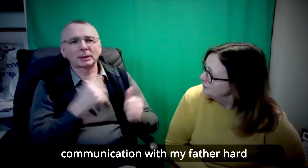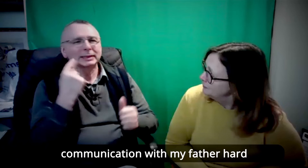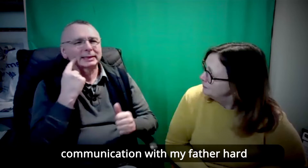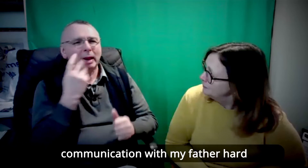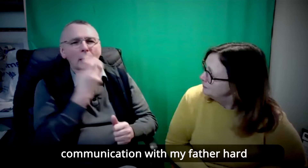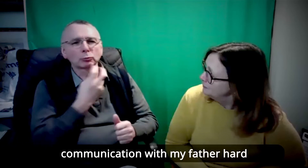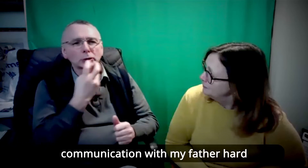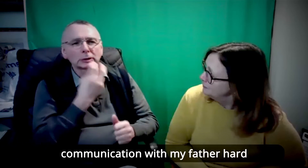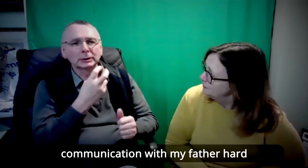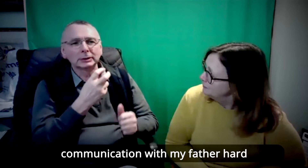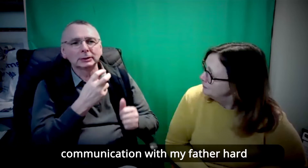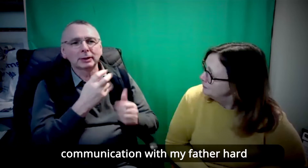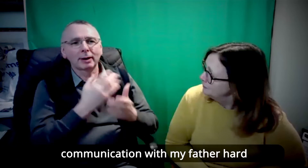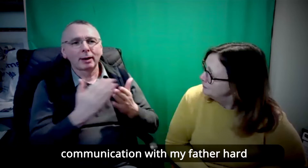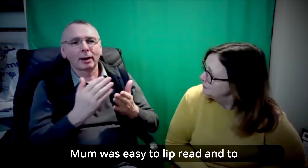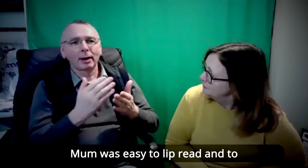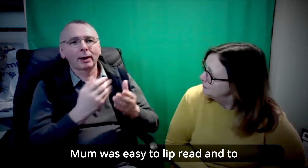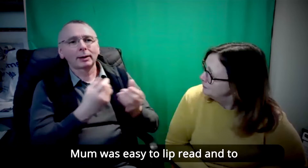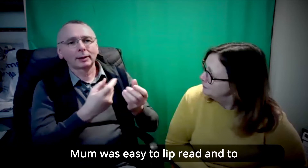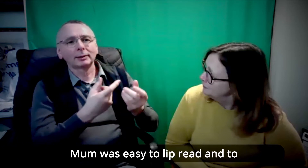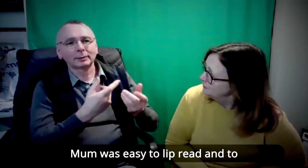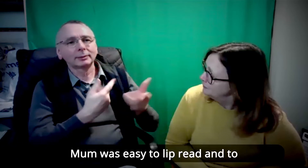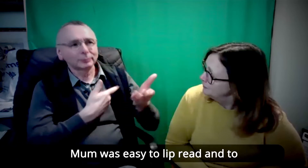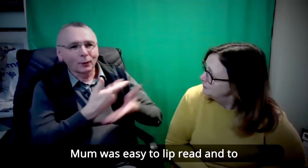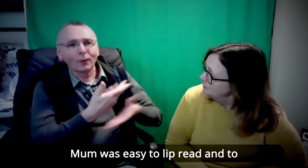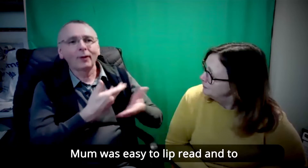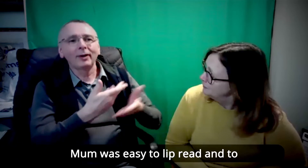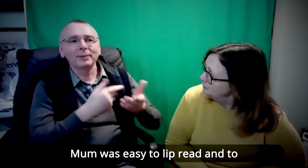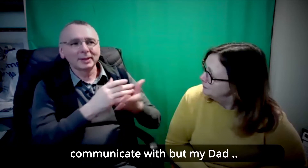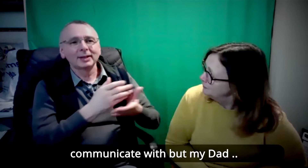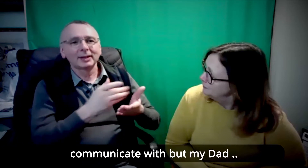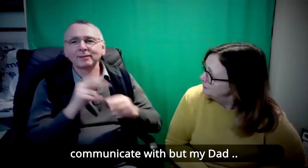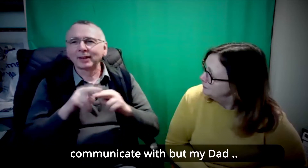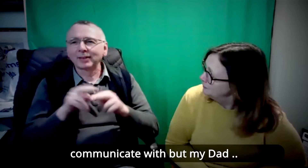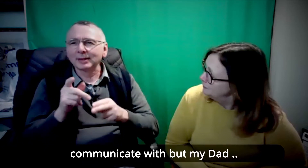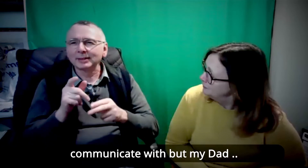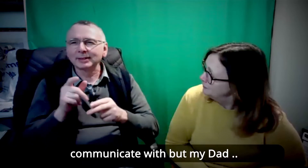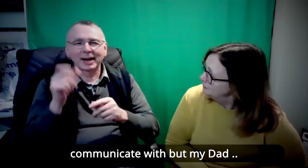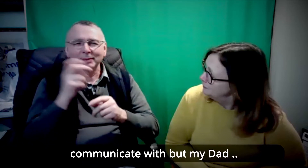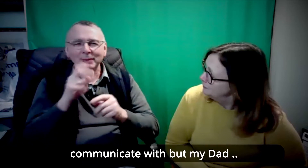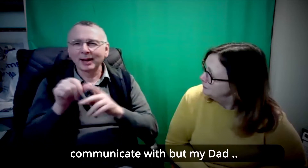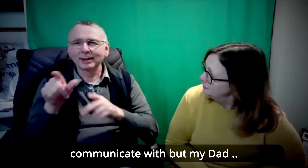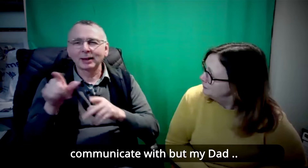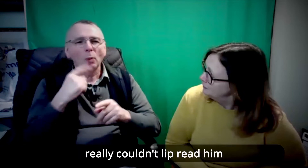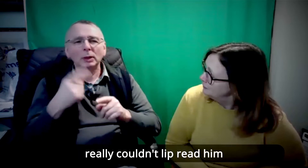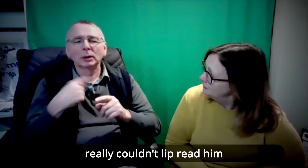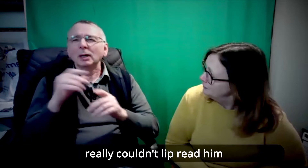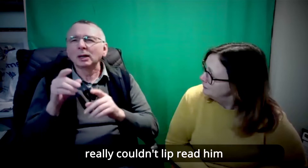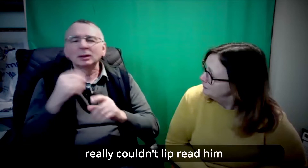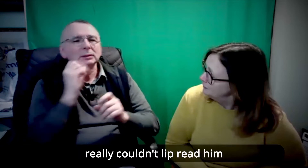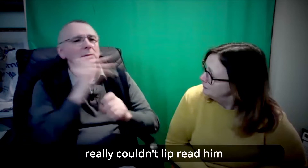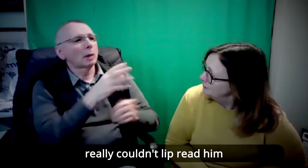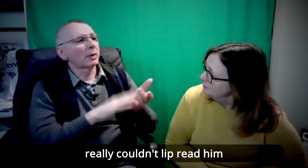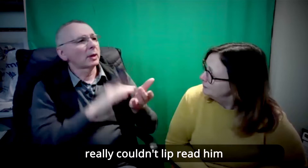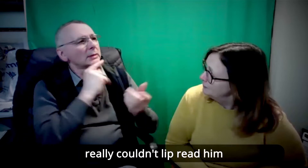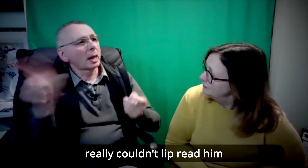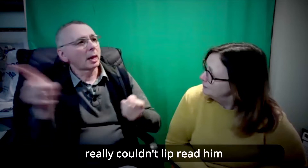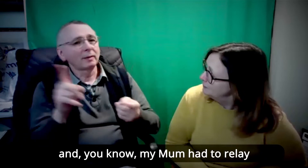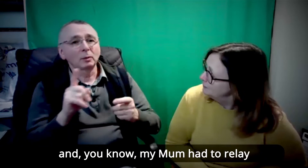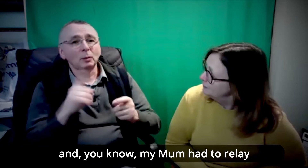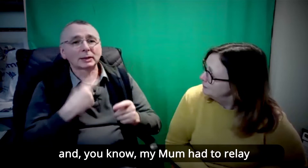communication with my father hard. Mum was easy to lip read and to communicate with, but my dad, I really couldn't lip read